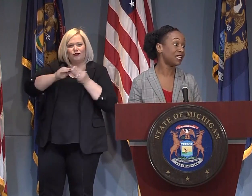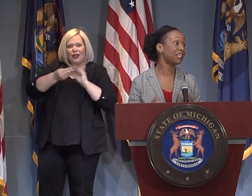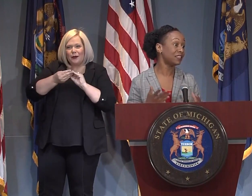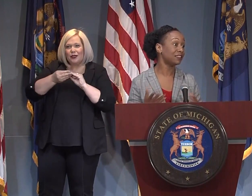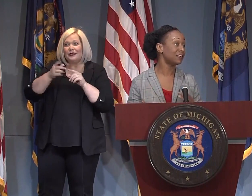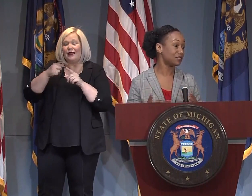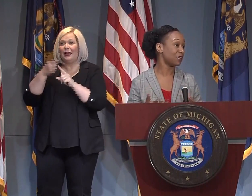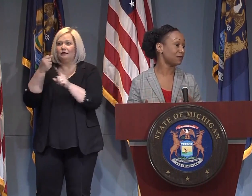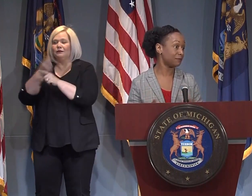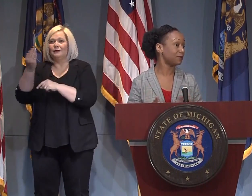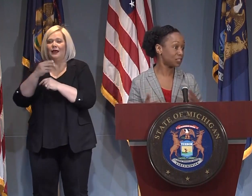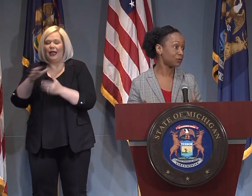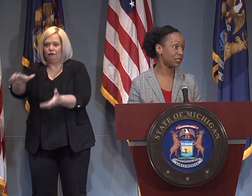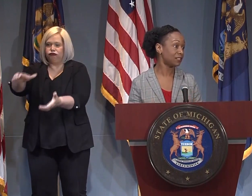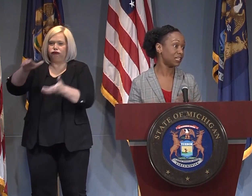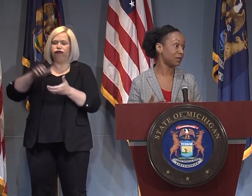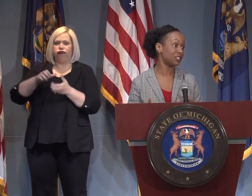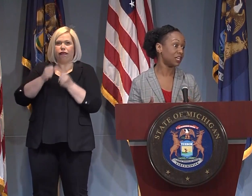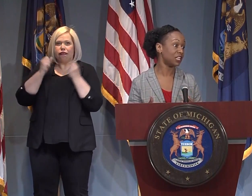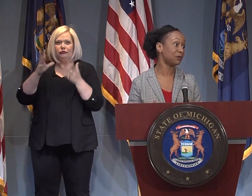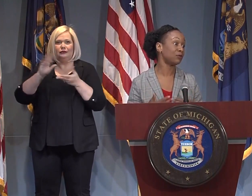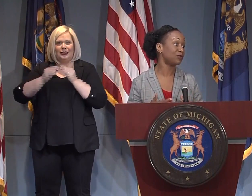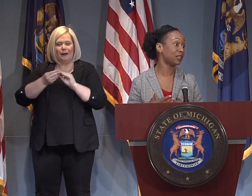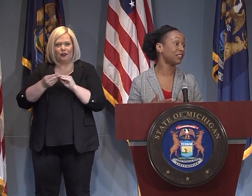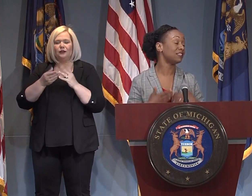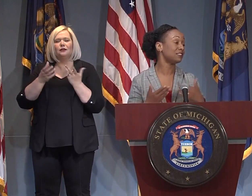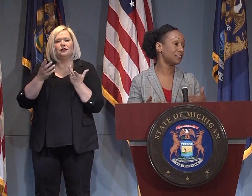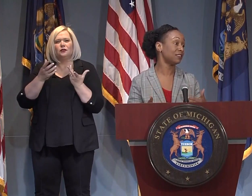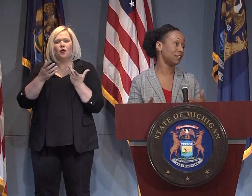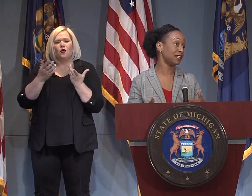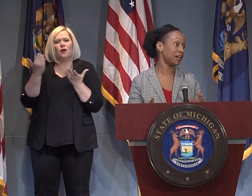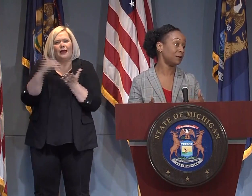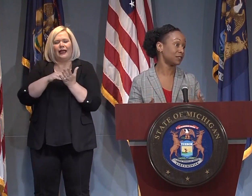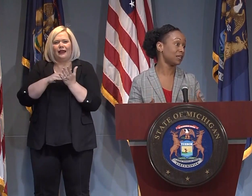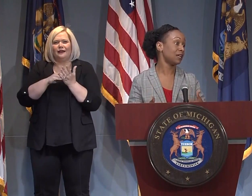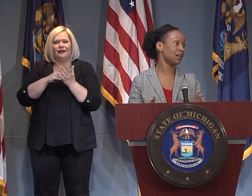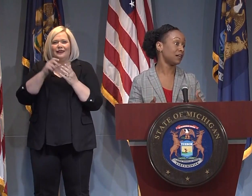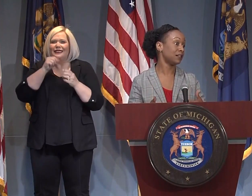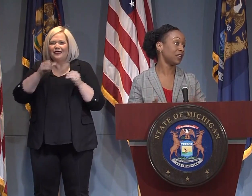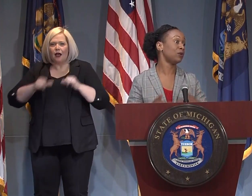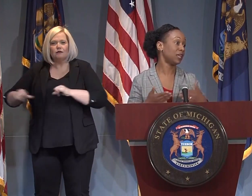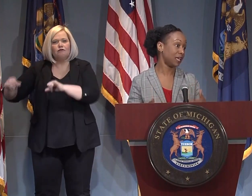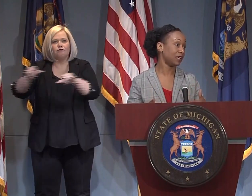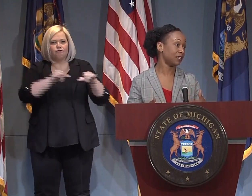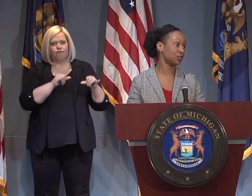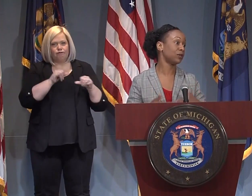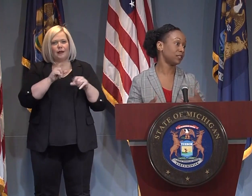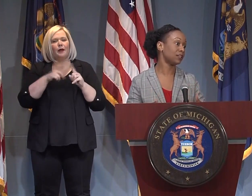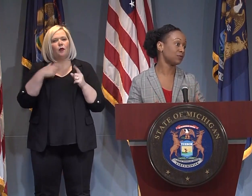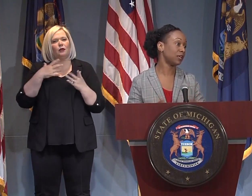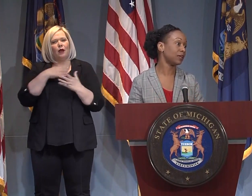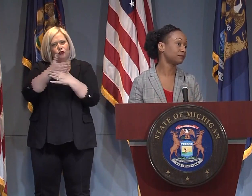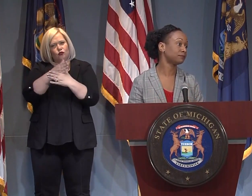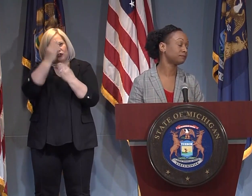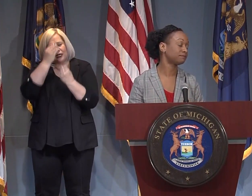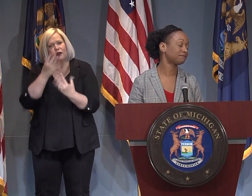transparent. And again, things may fluctuate and data may change, but we want to at least get the data out that we can as quickly as we can.